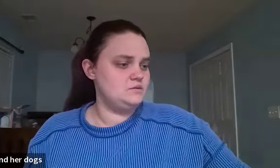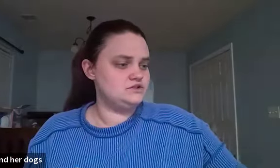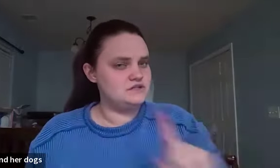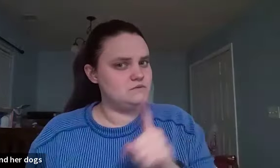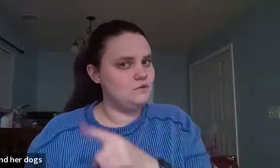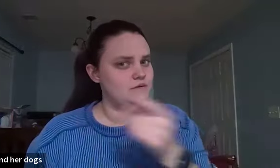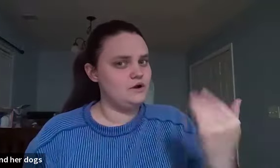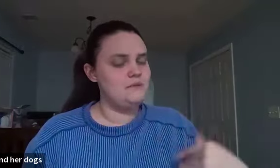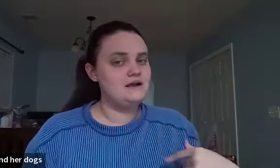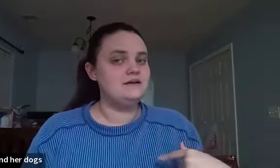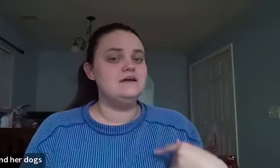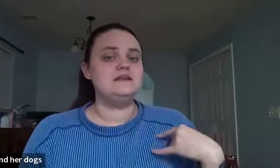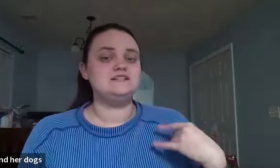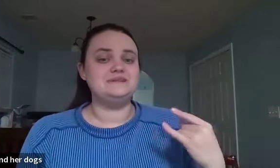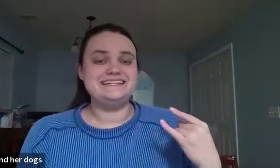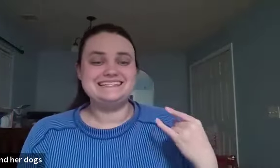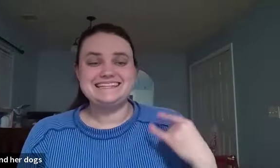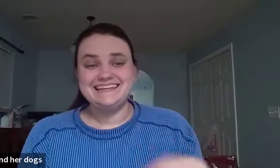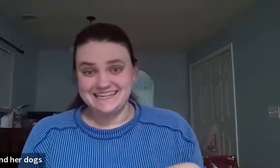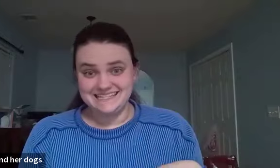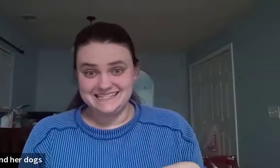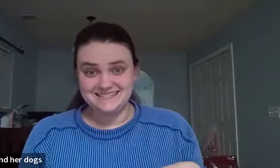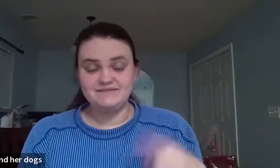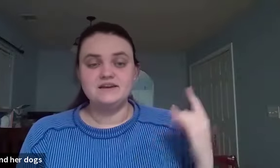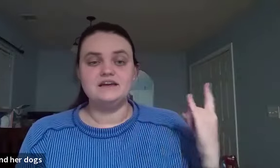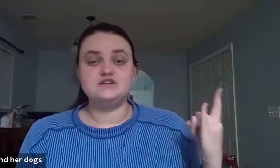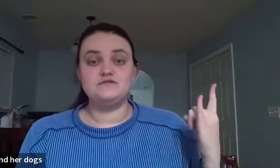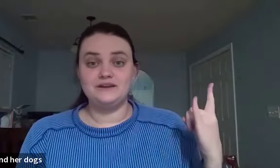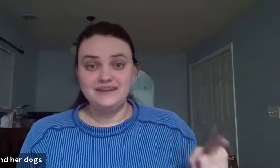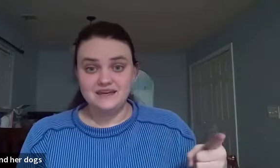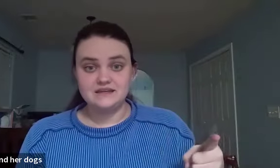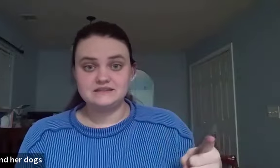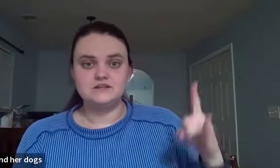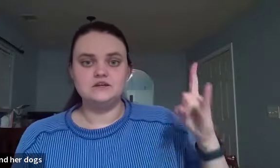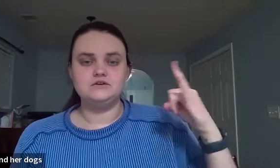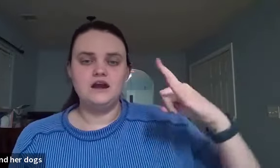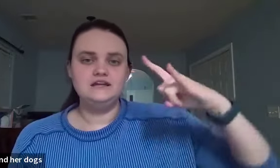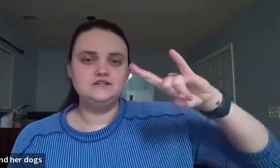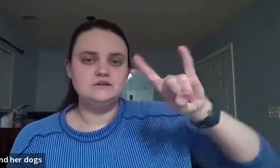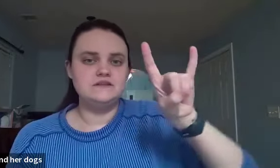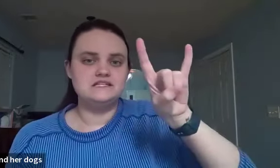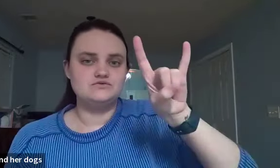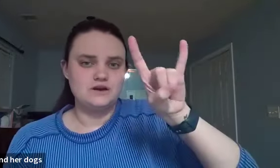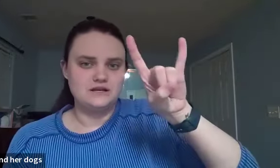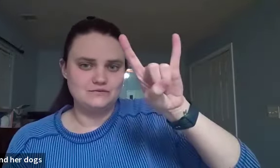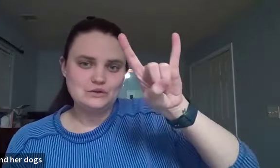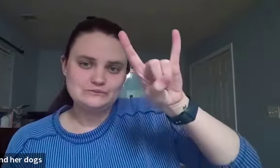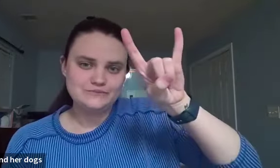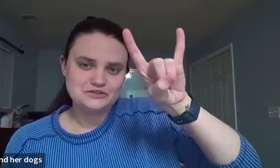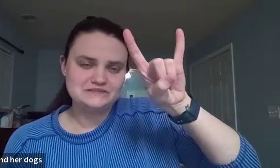Then we'll do this one more and then we'll go back. The next one is kids. And so for kids, you're kind of doing this rock and roll